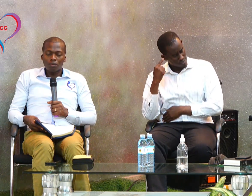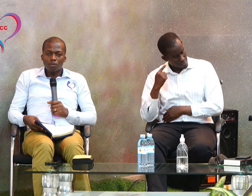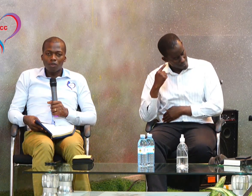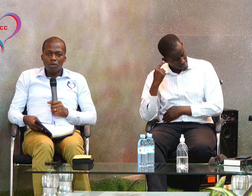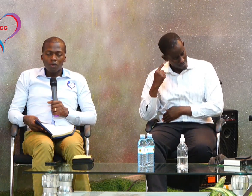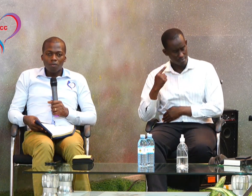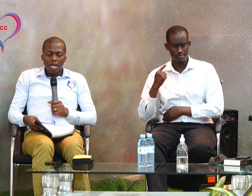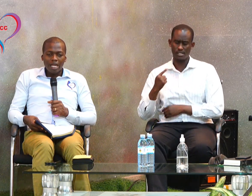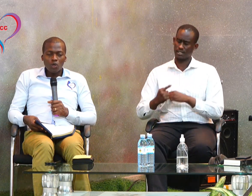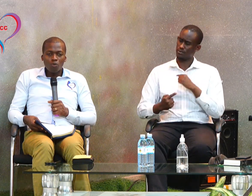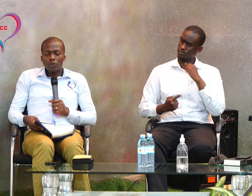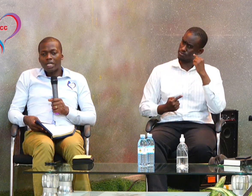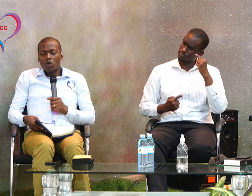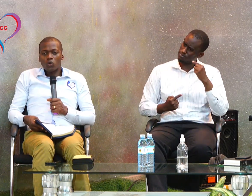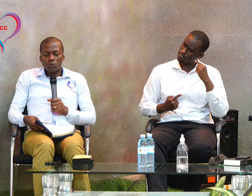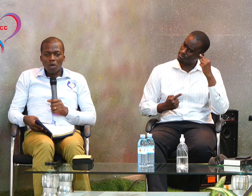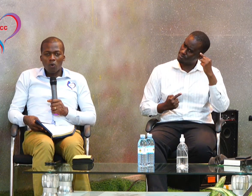into our systems.